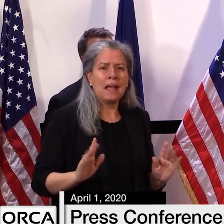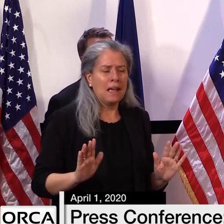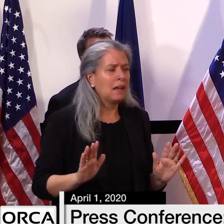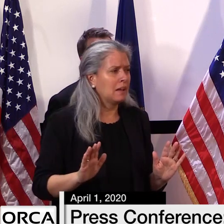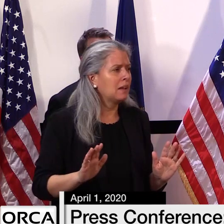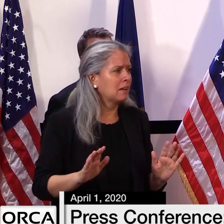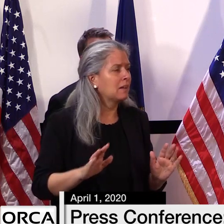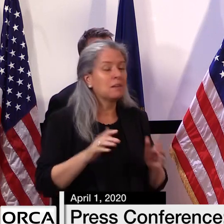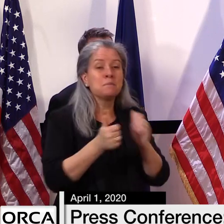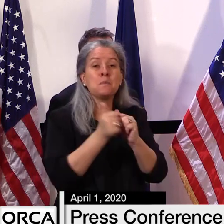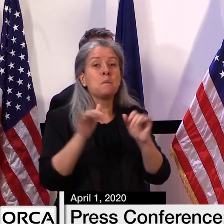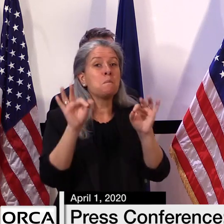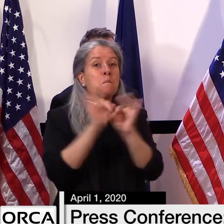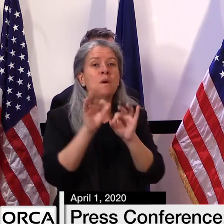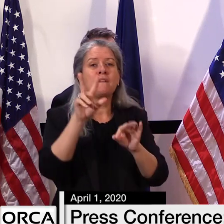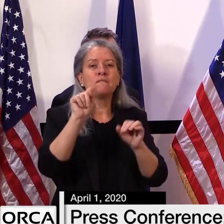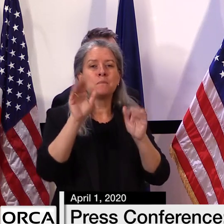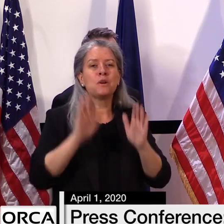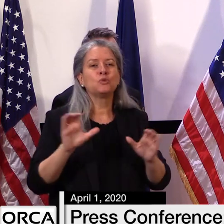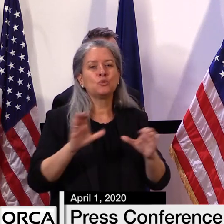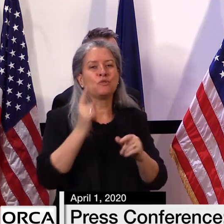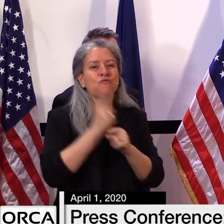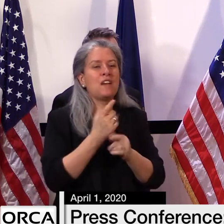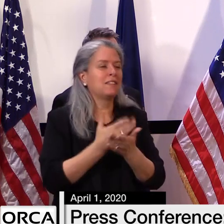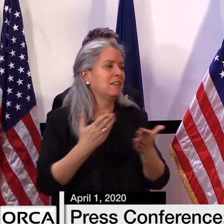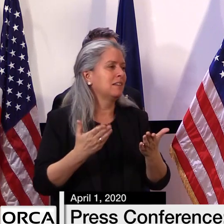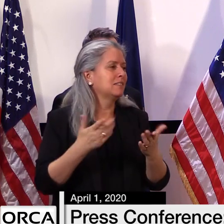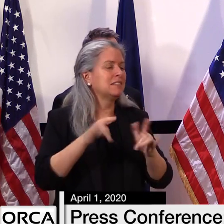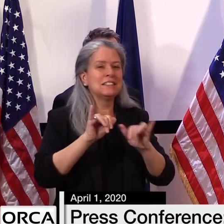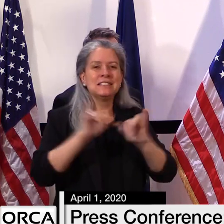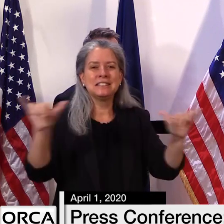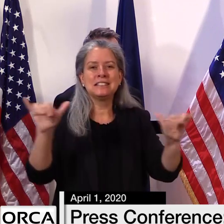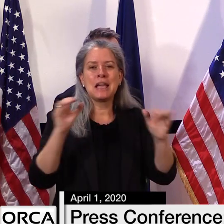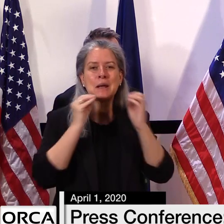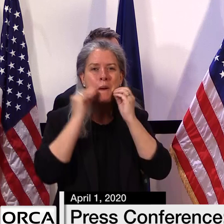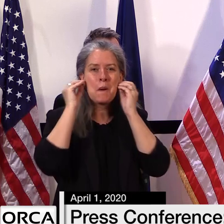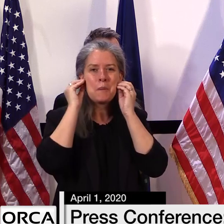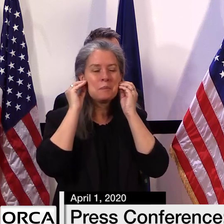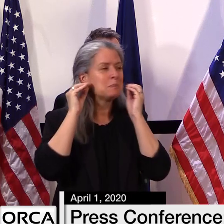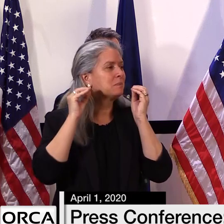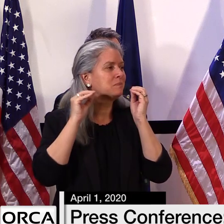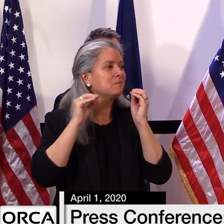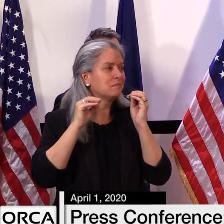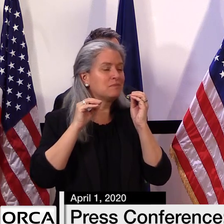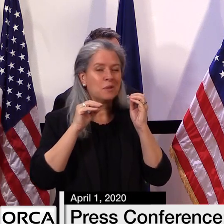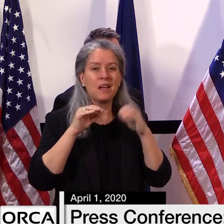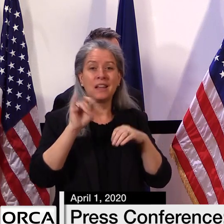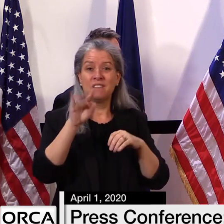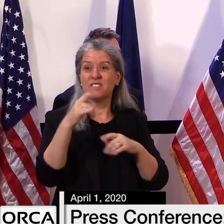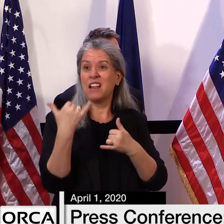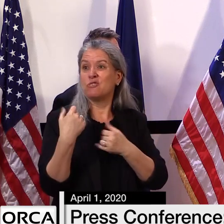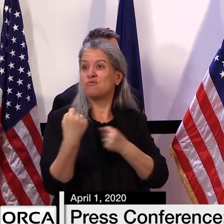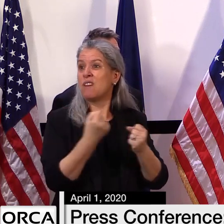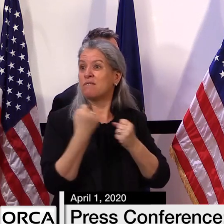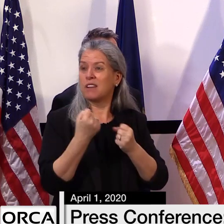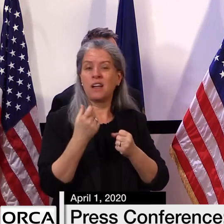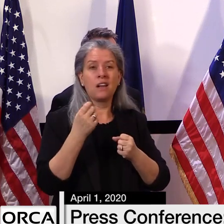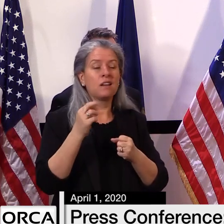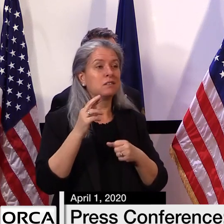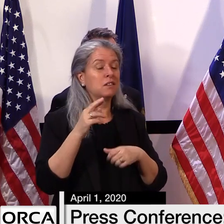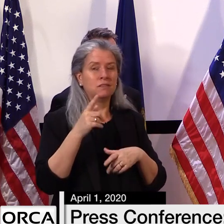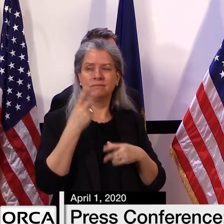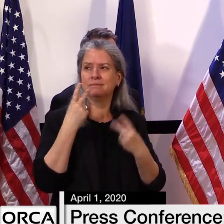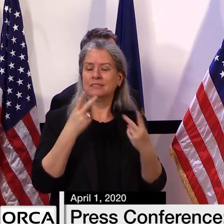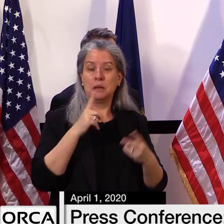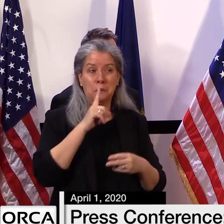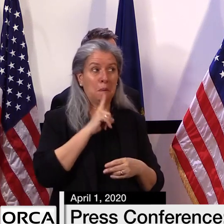which is Vermonters are doing what we would like them to do. They're socially distancing. And when you drive around now or walk around,